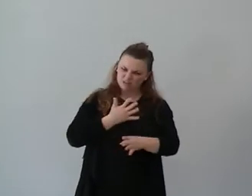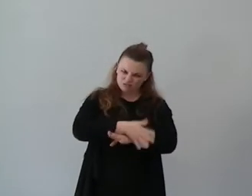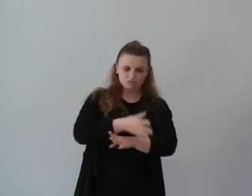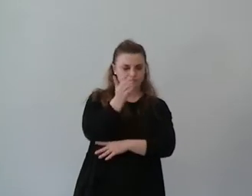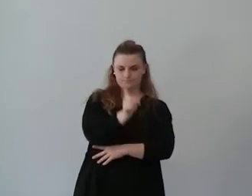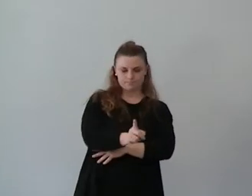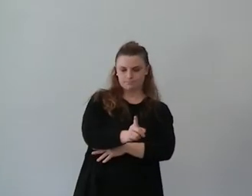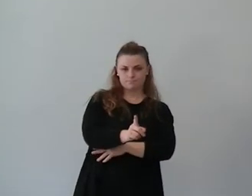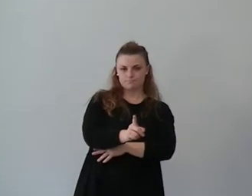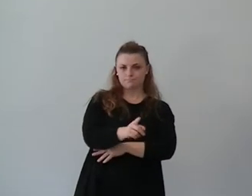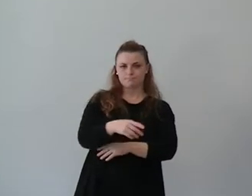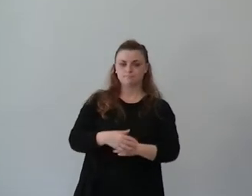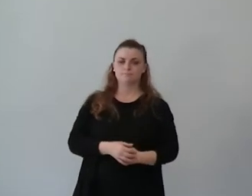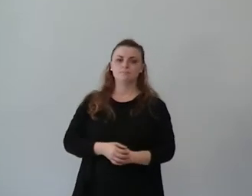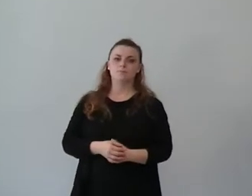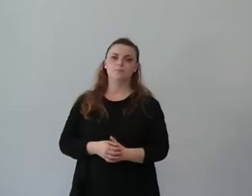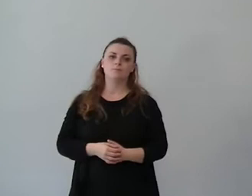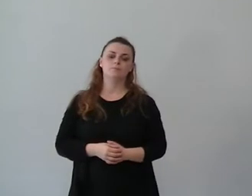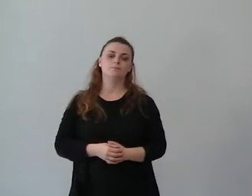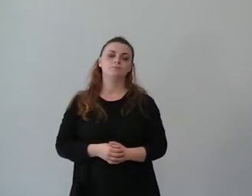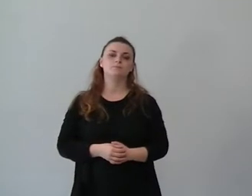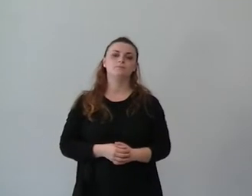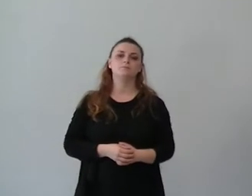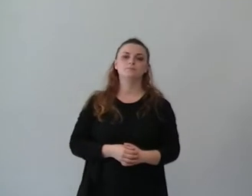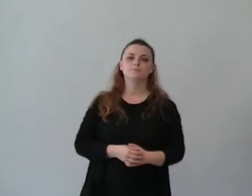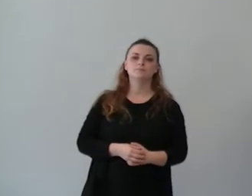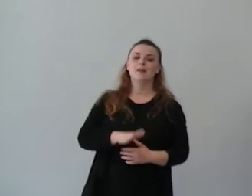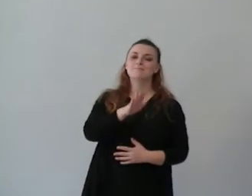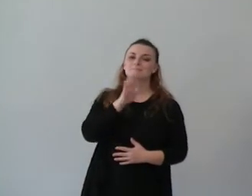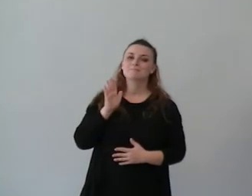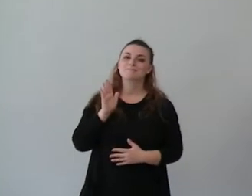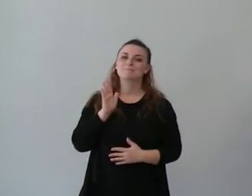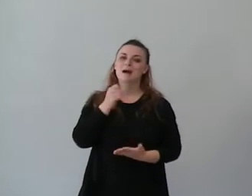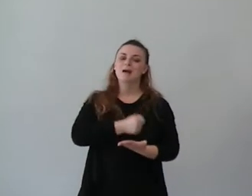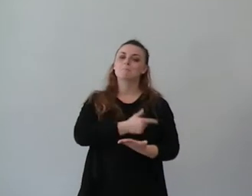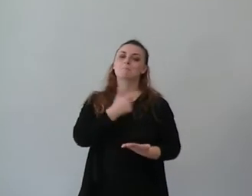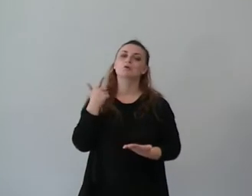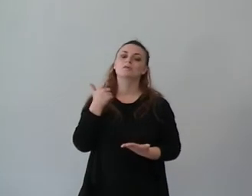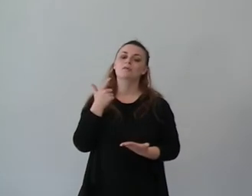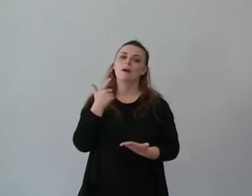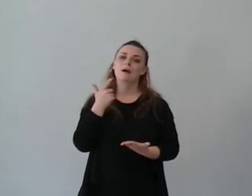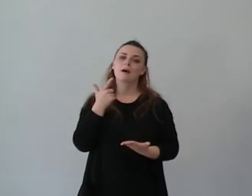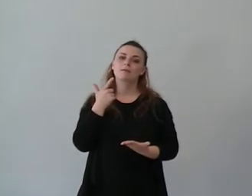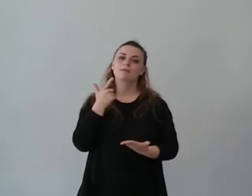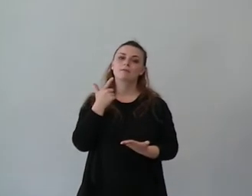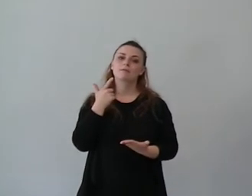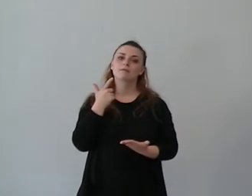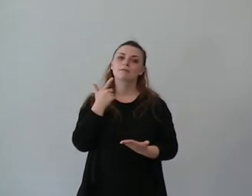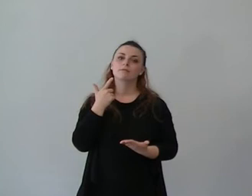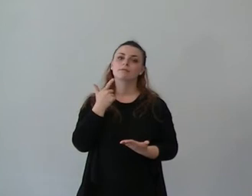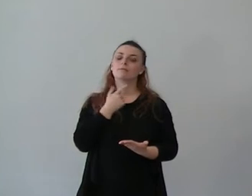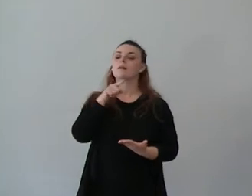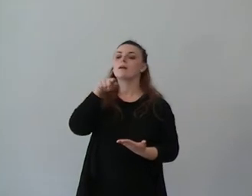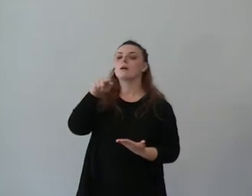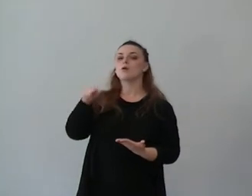they are with the Lord compared to where you are with the Lord. Ma si tratta di dove stanno loro con il Signore rispetto a dove stai